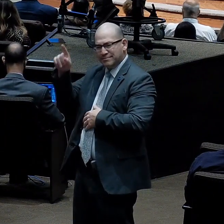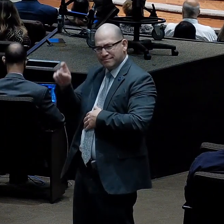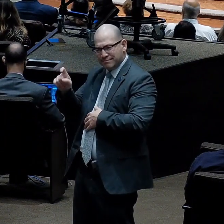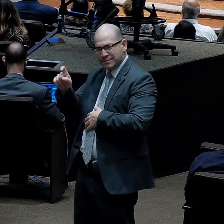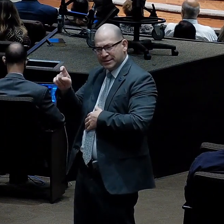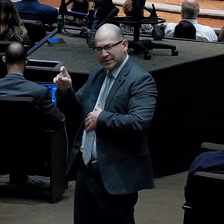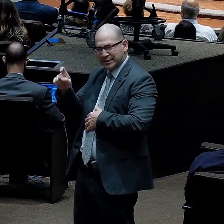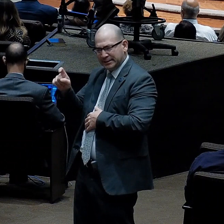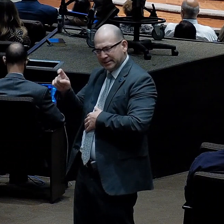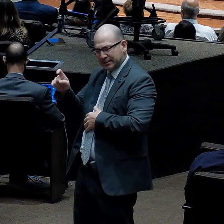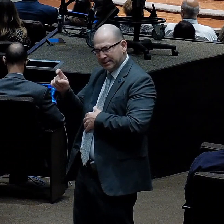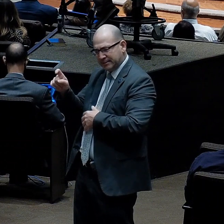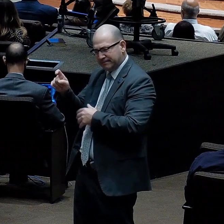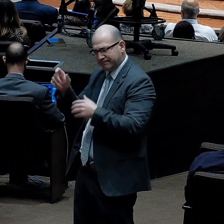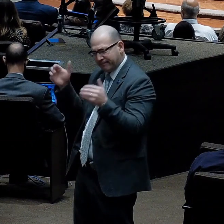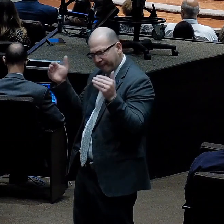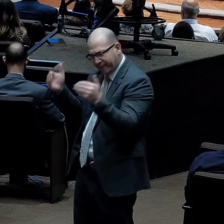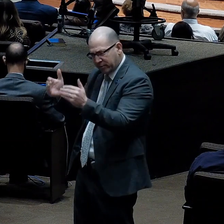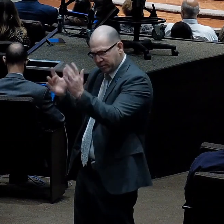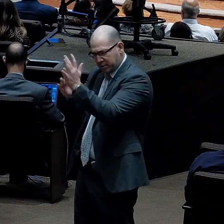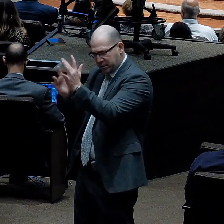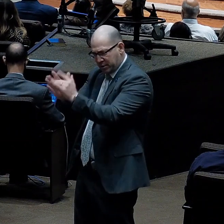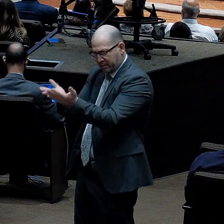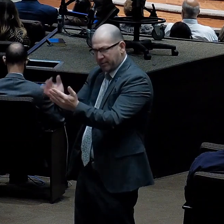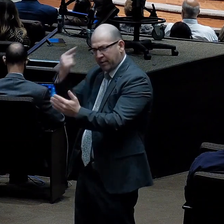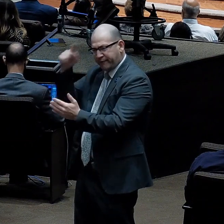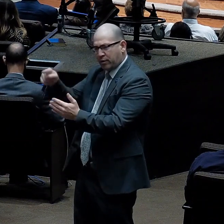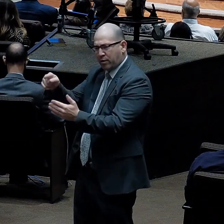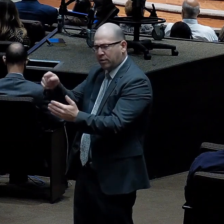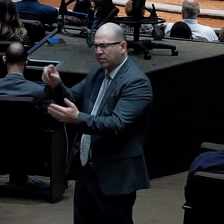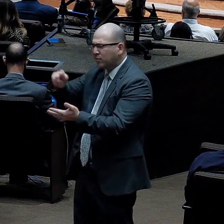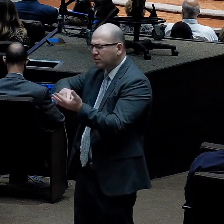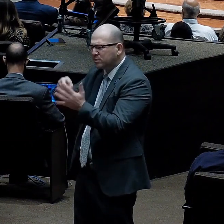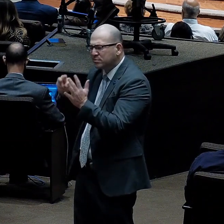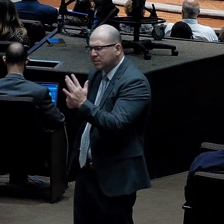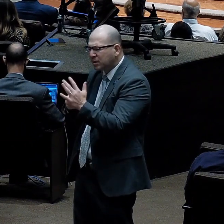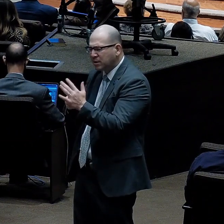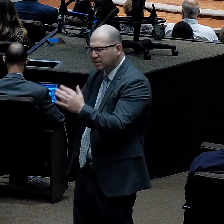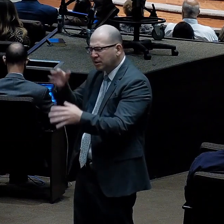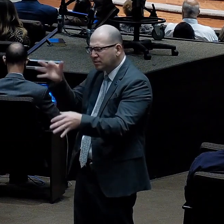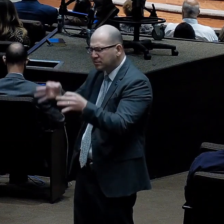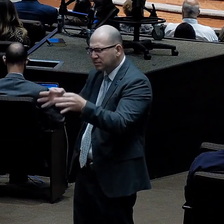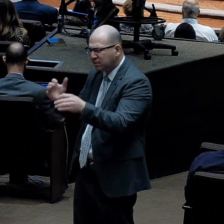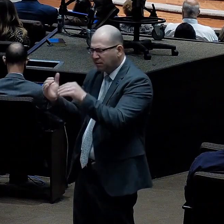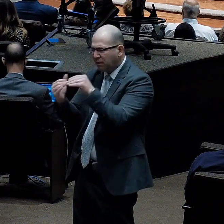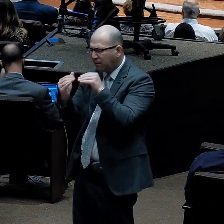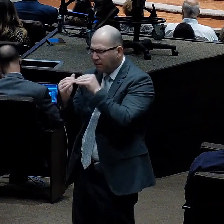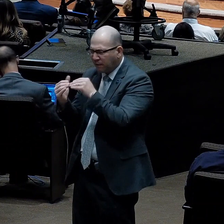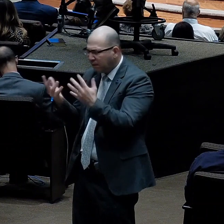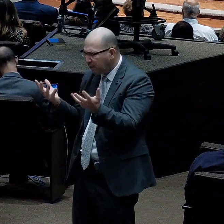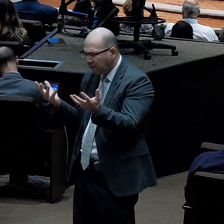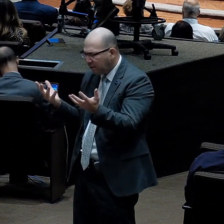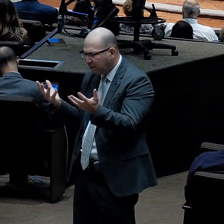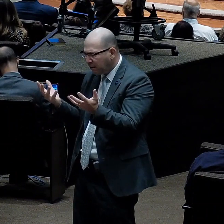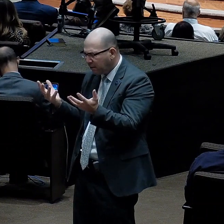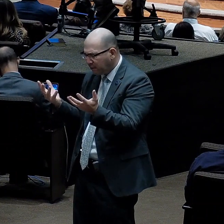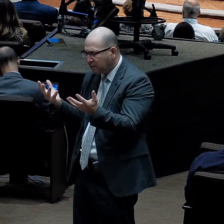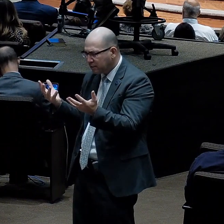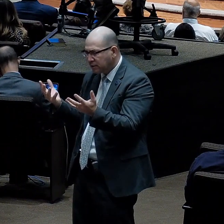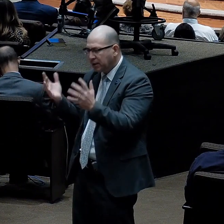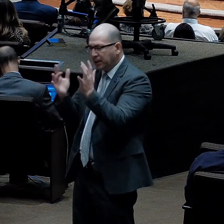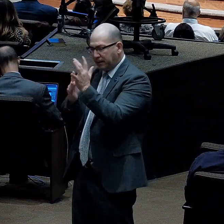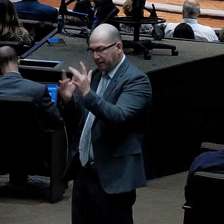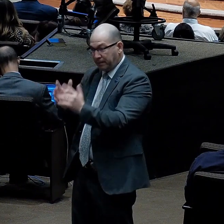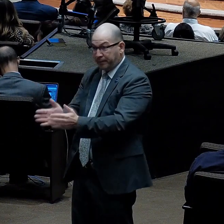defined biblically. And we taught this morning what is the biblical concept of justice. We said biblical justice